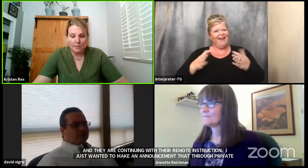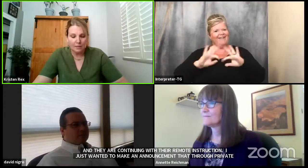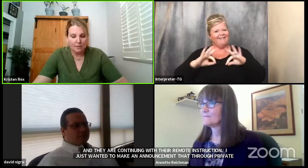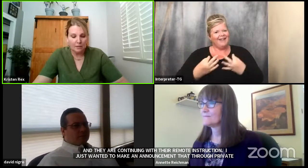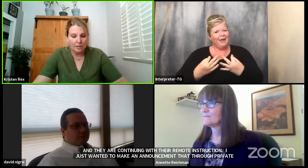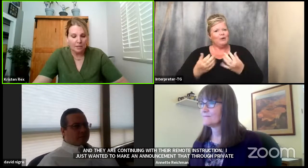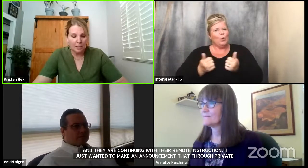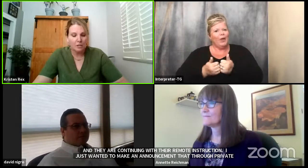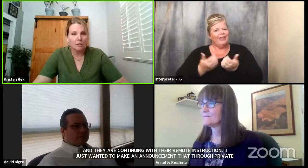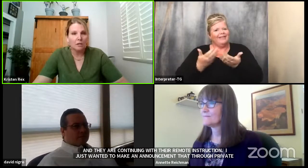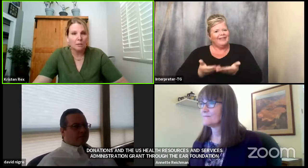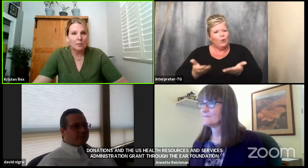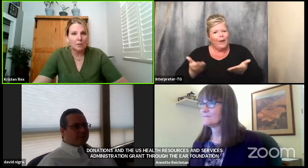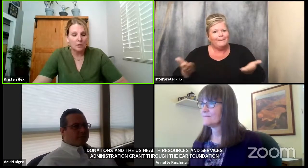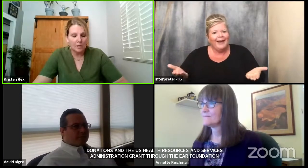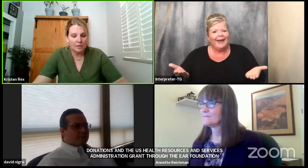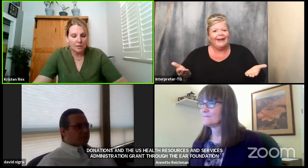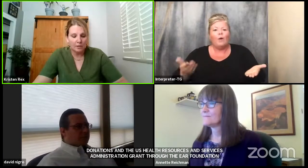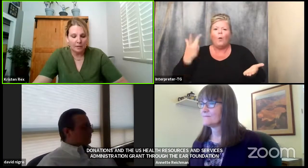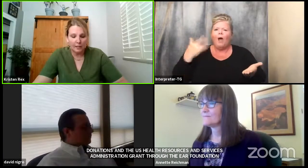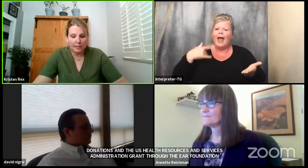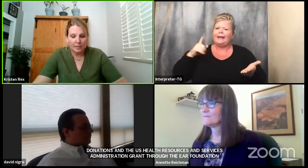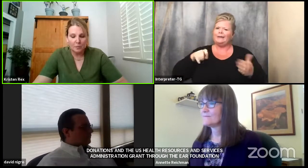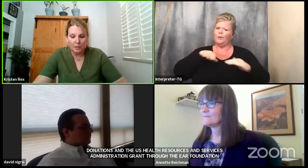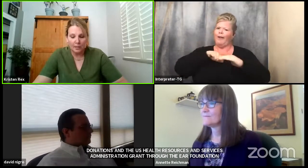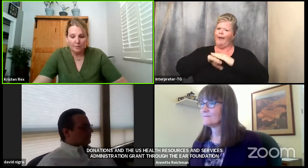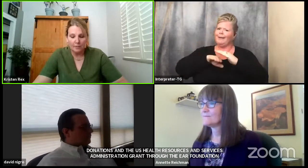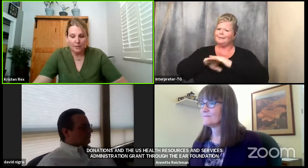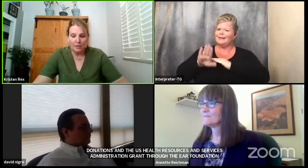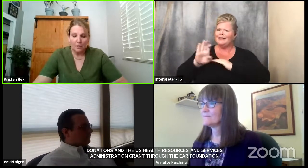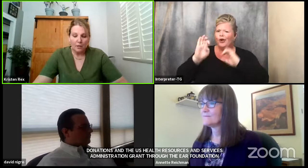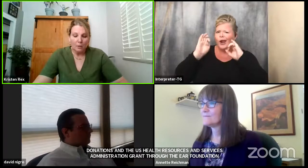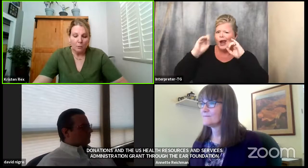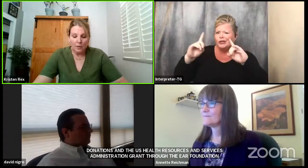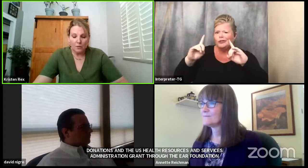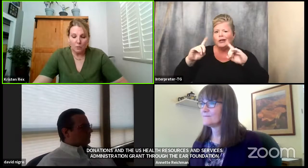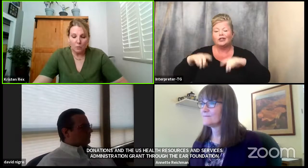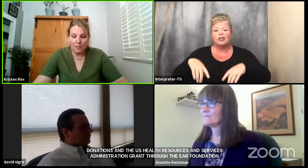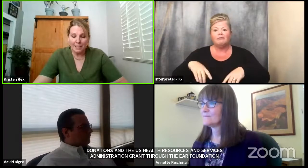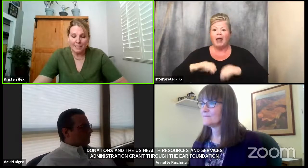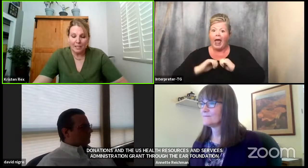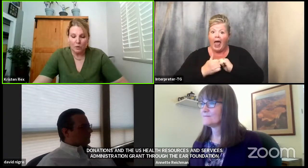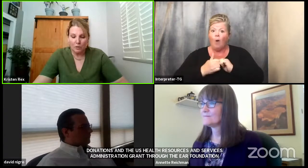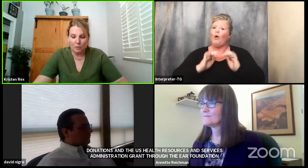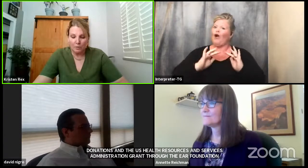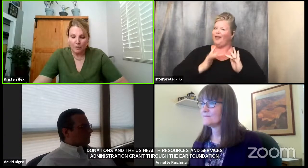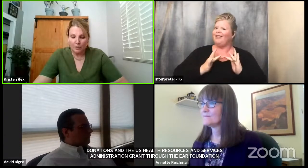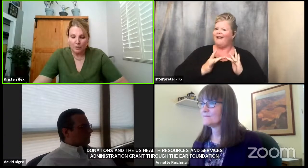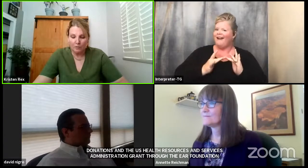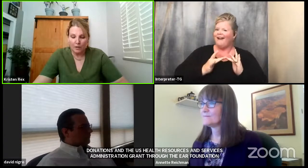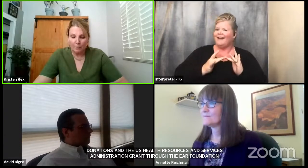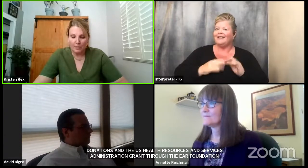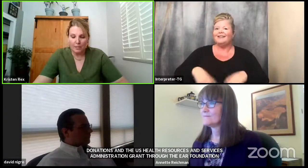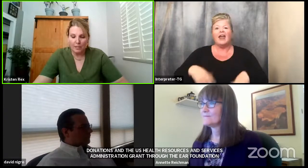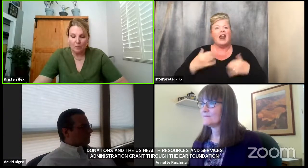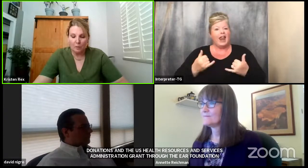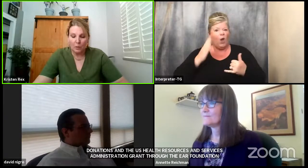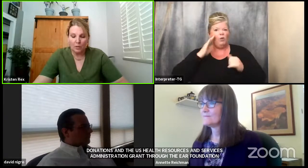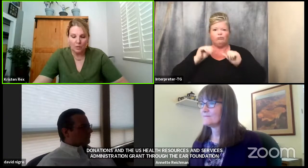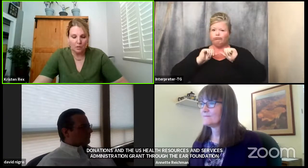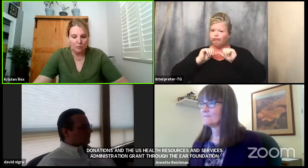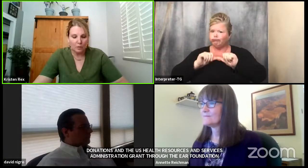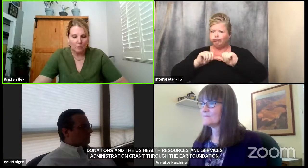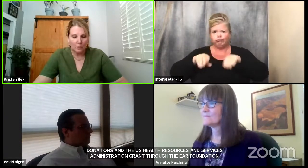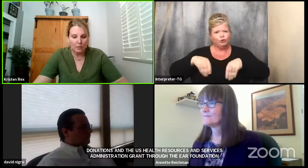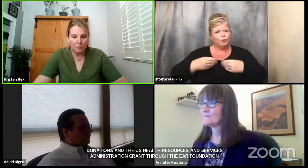to access their educational opportunities online last spring. We also will continue to provide those families in the